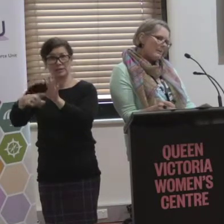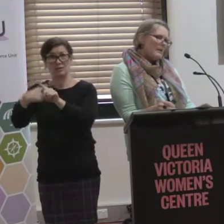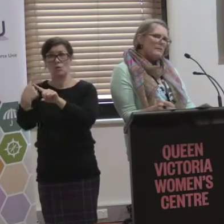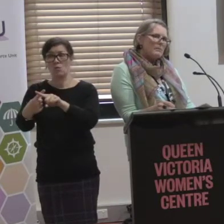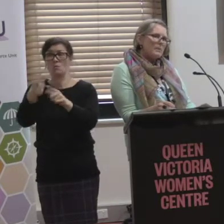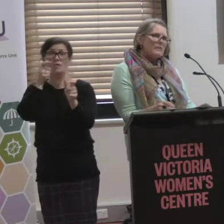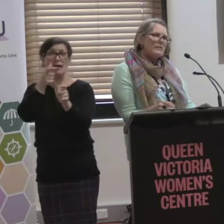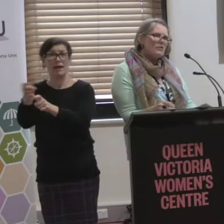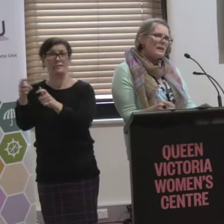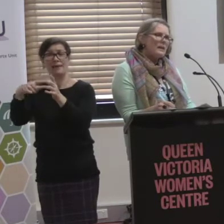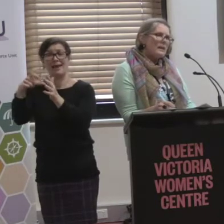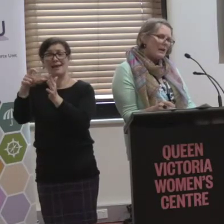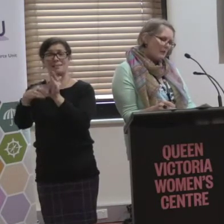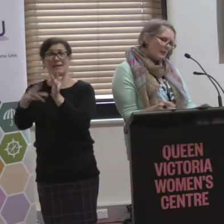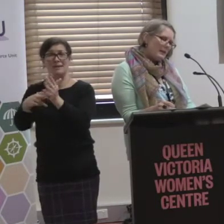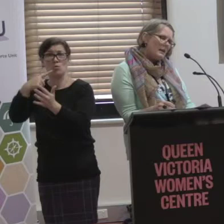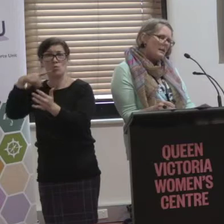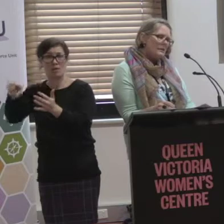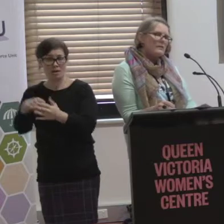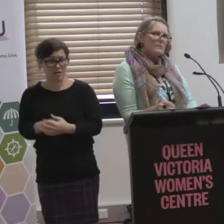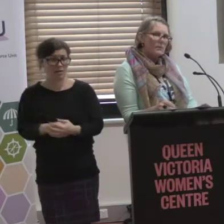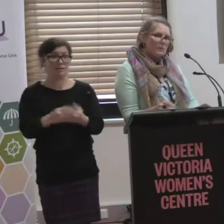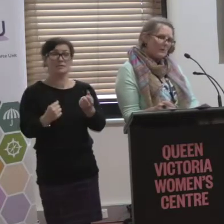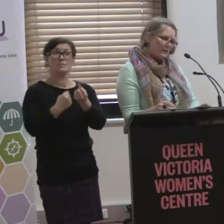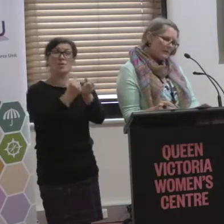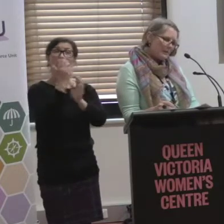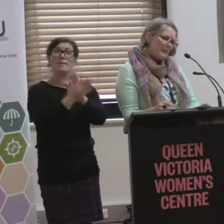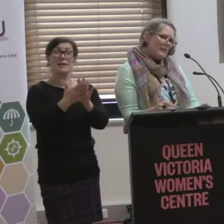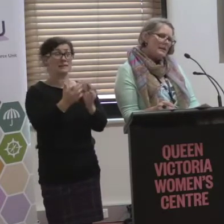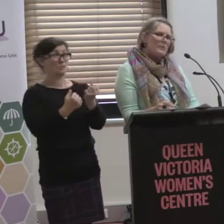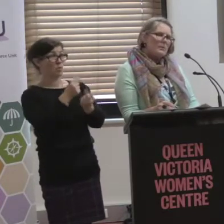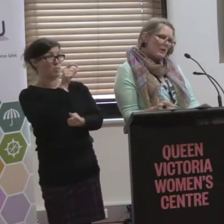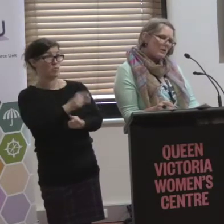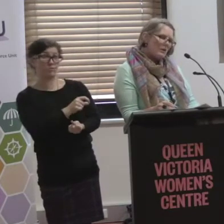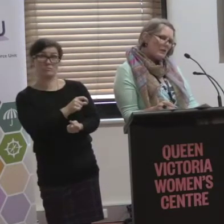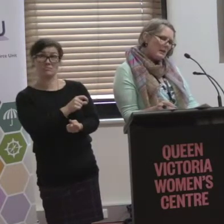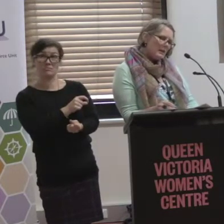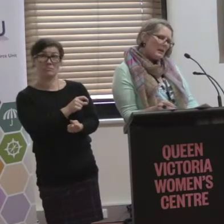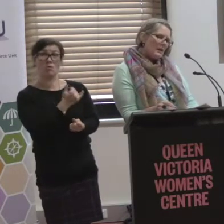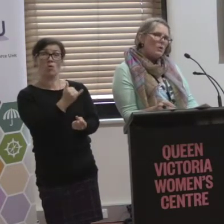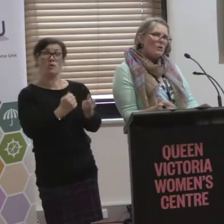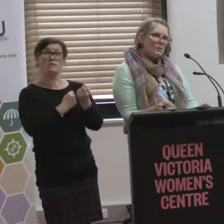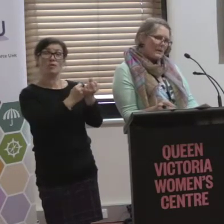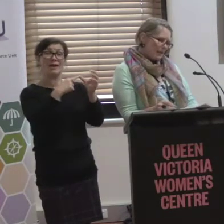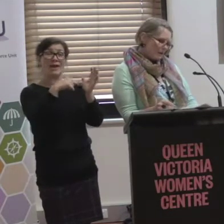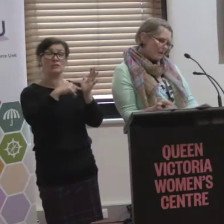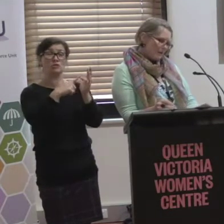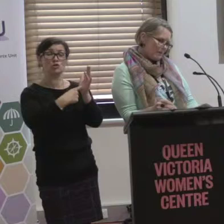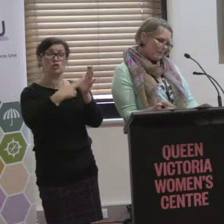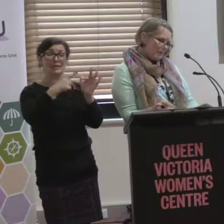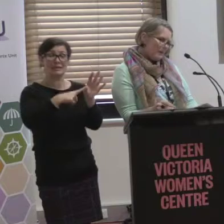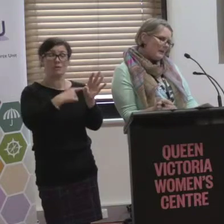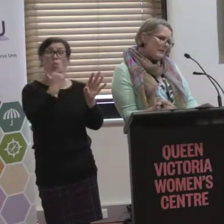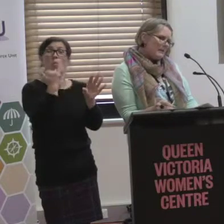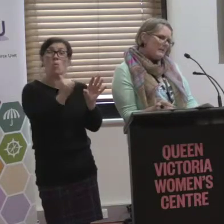order. Supported decision-making currently includes a support person, a supportive attorney or a nominated